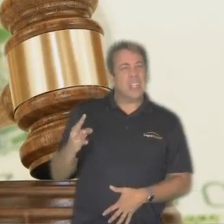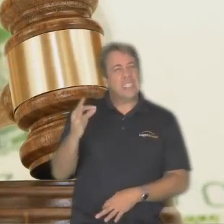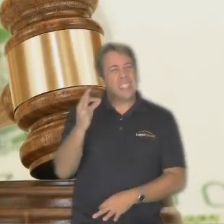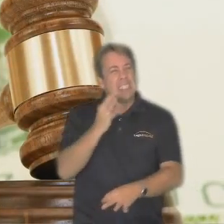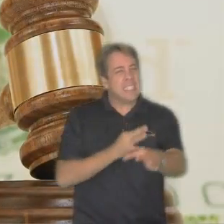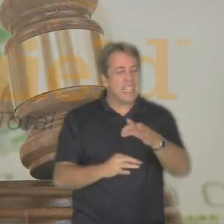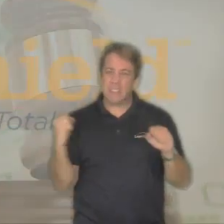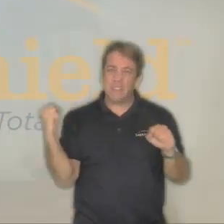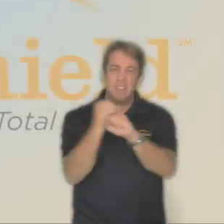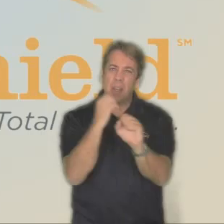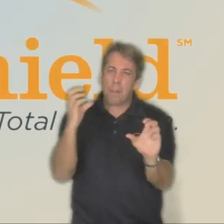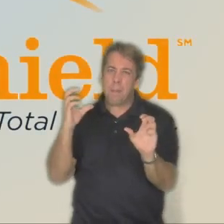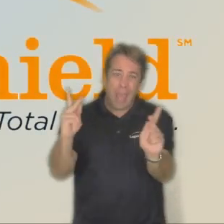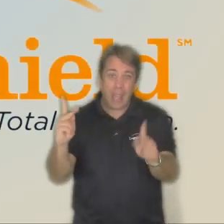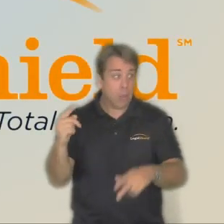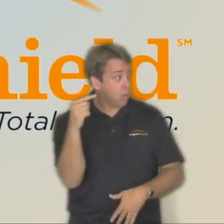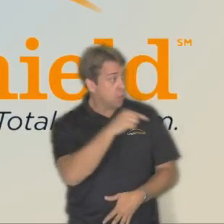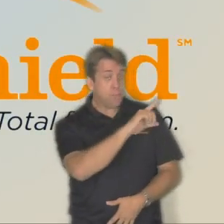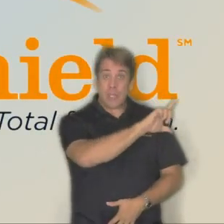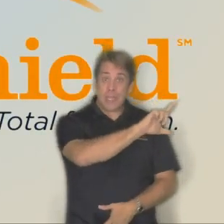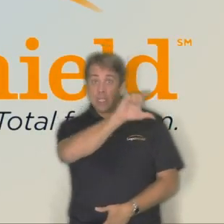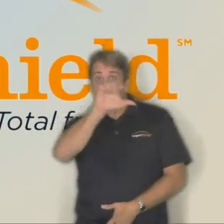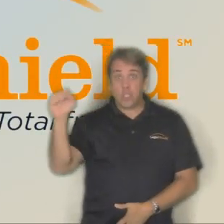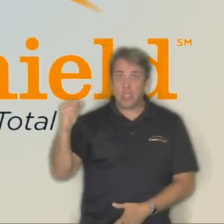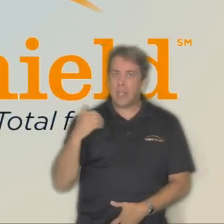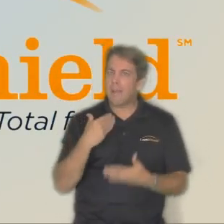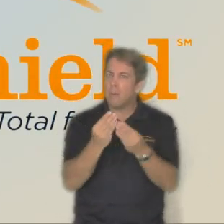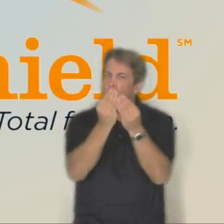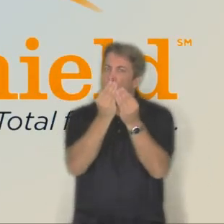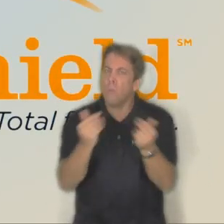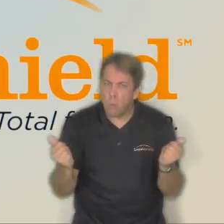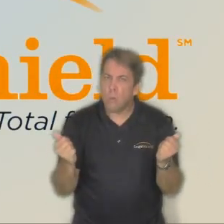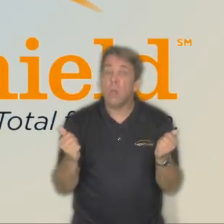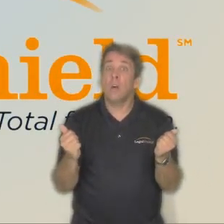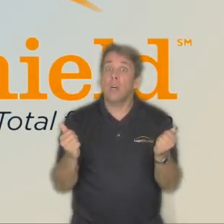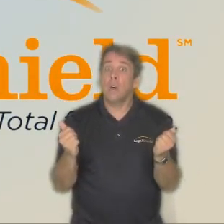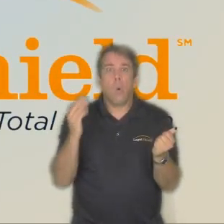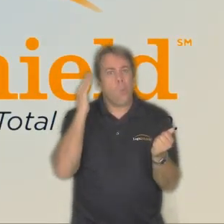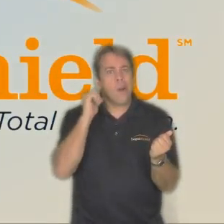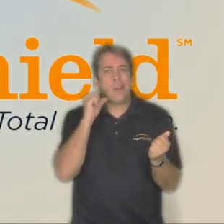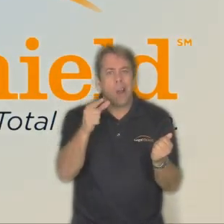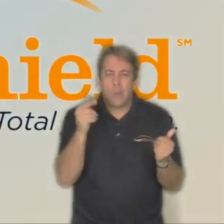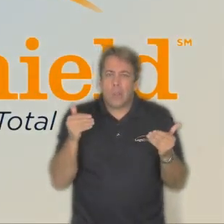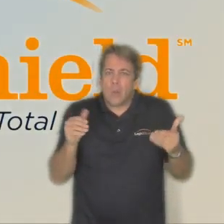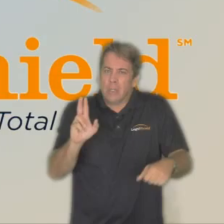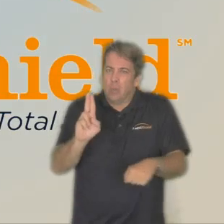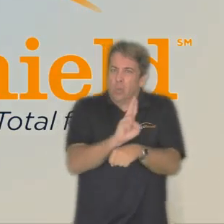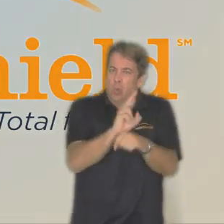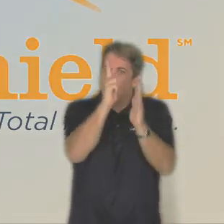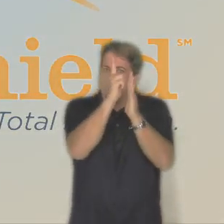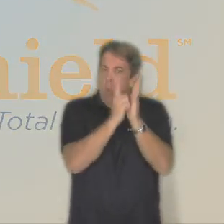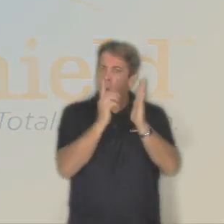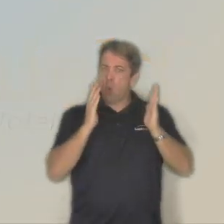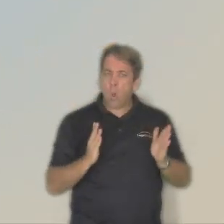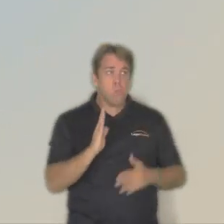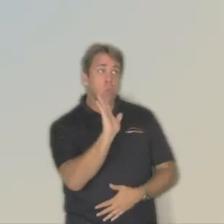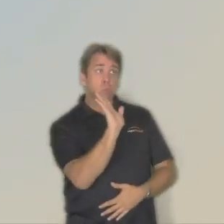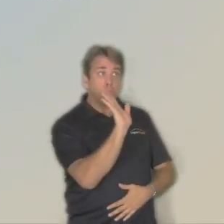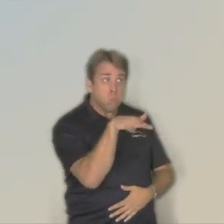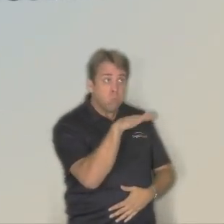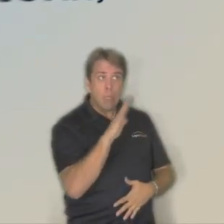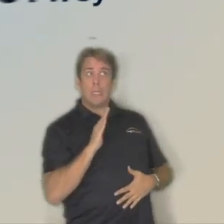rights. Legal Shield has a simple solution to all of this. You see, there are many times in life when it would be satisfying